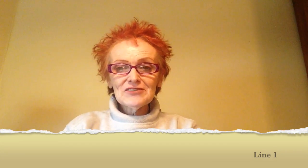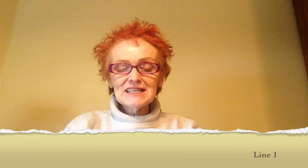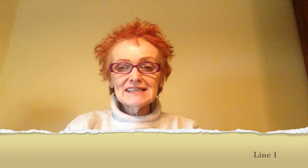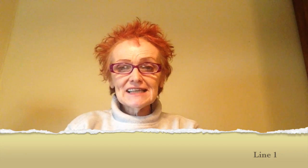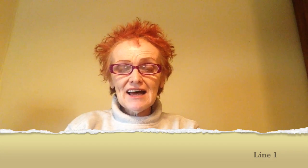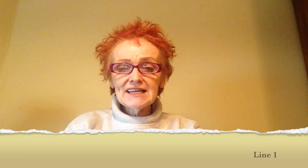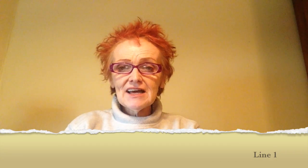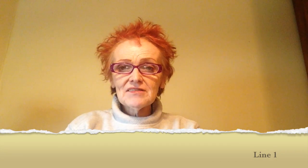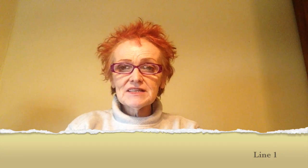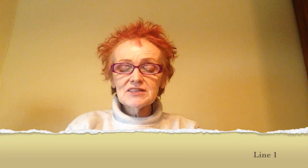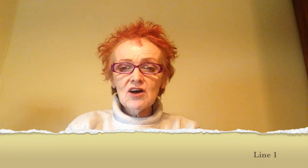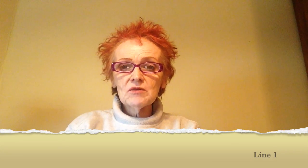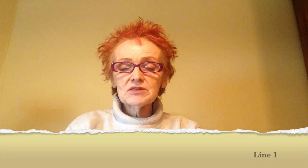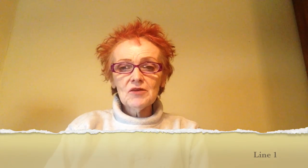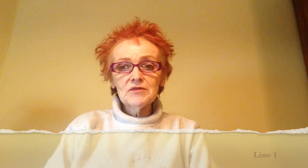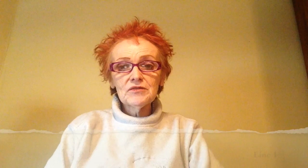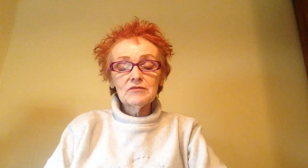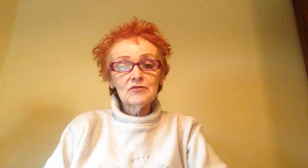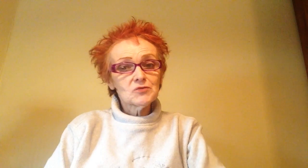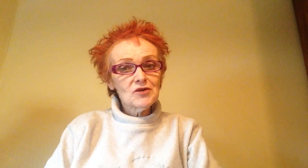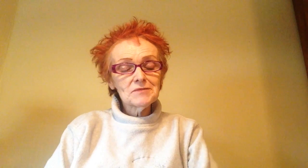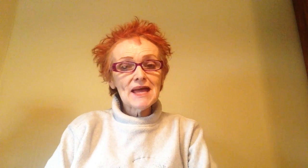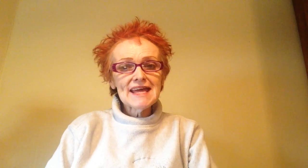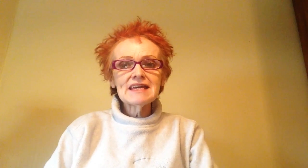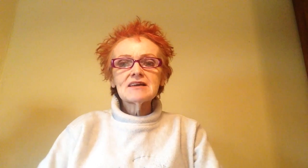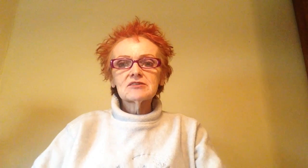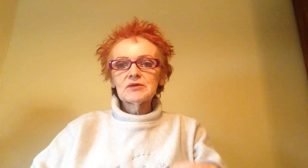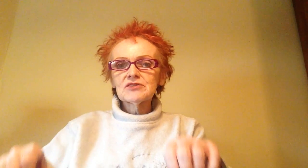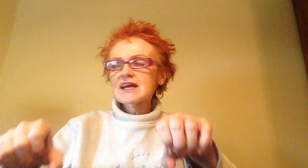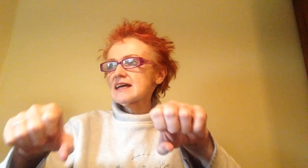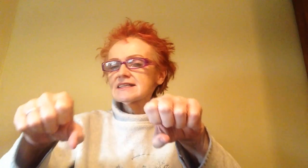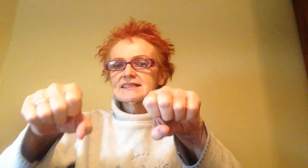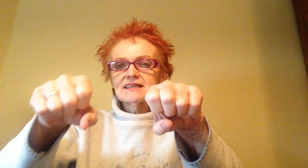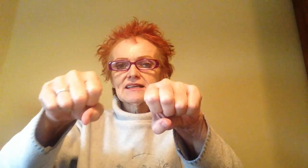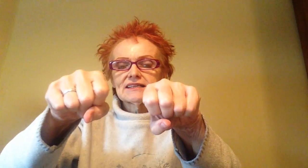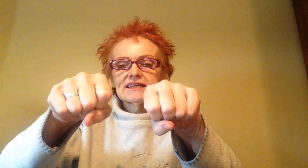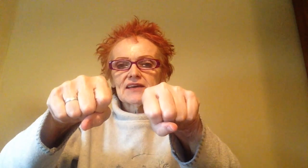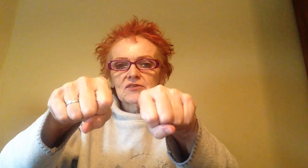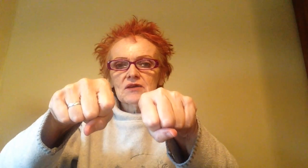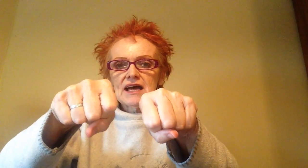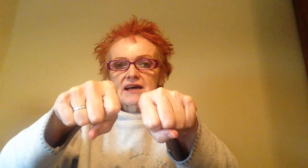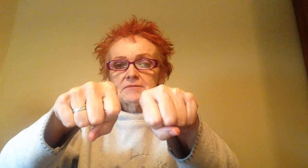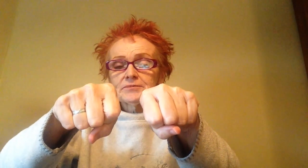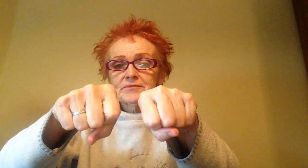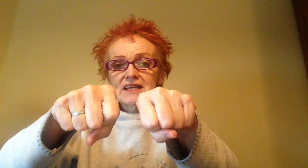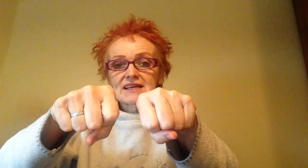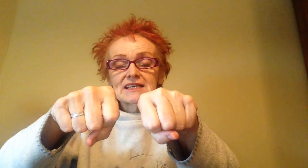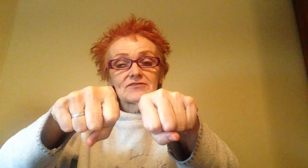first line of the song, we'll start with the first word, may. So put your hands together in